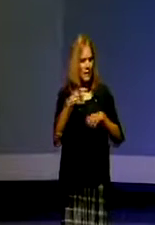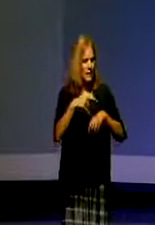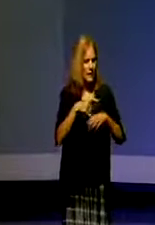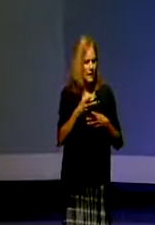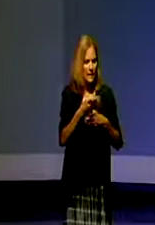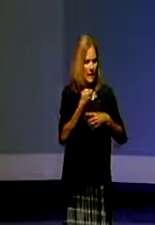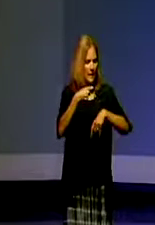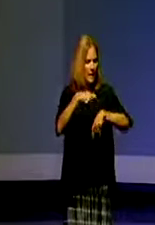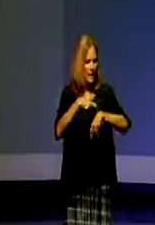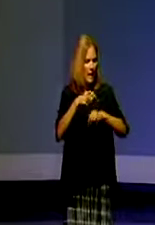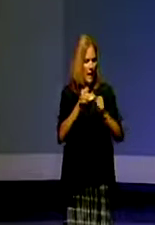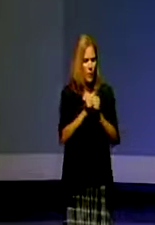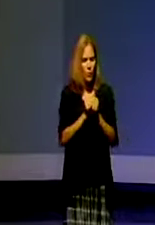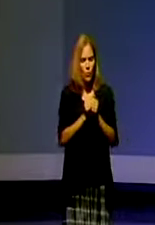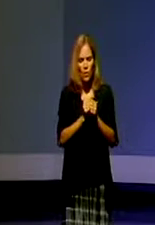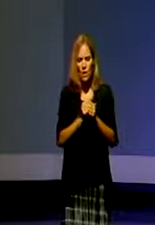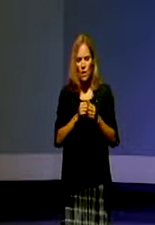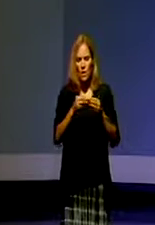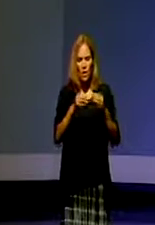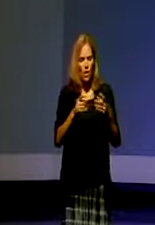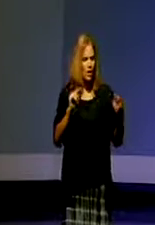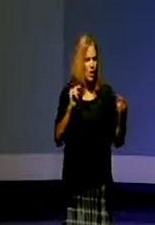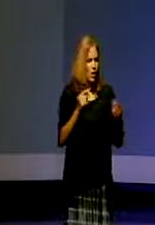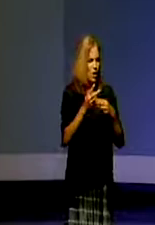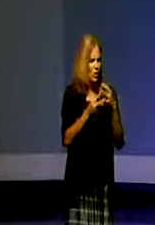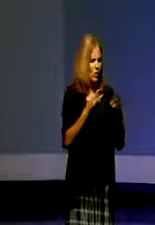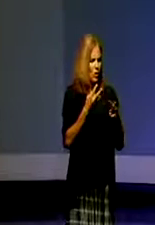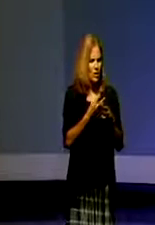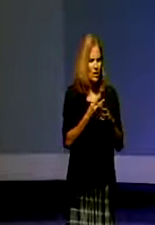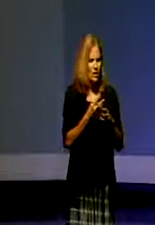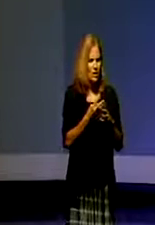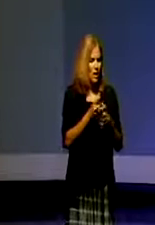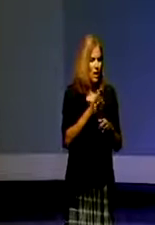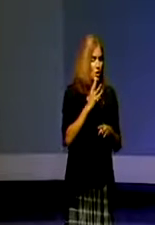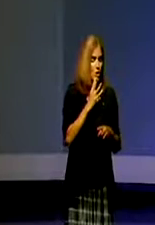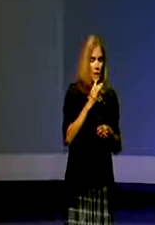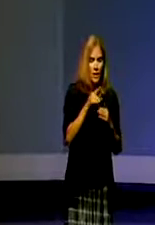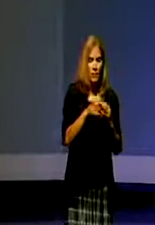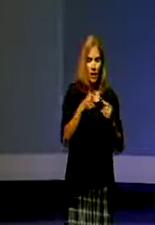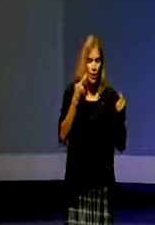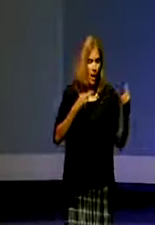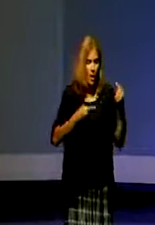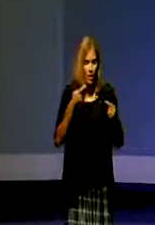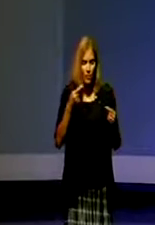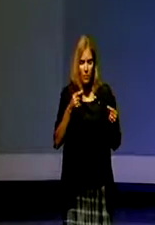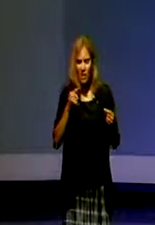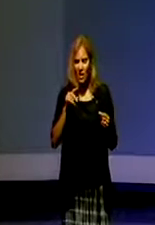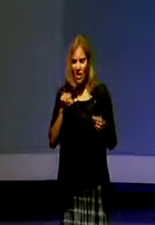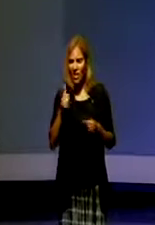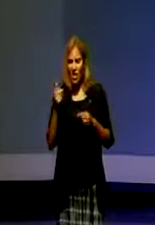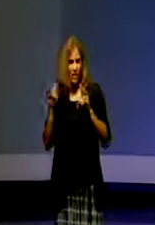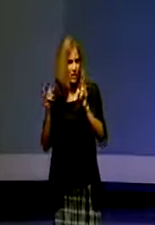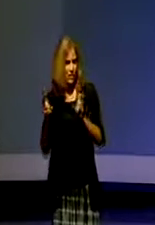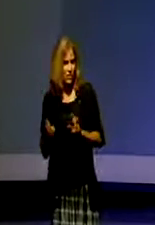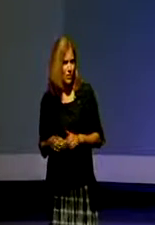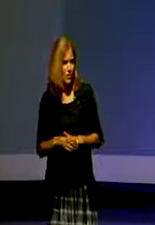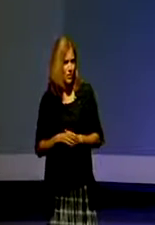time with a lost and hurting world necessarily talking about and arguing about secondary